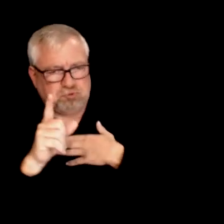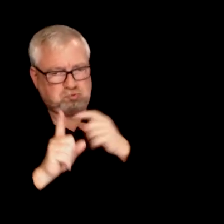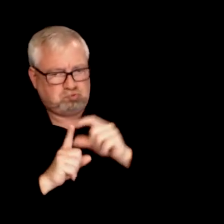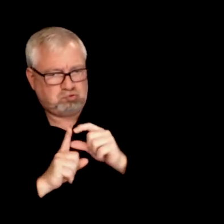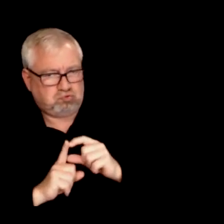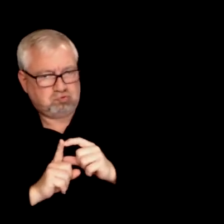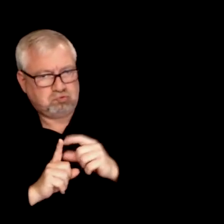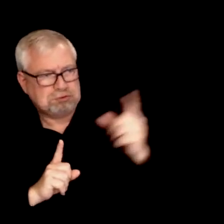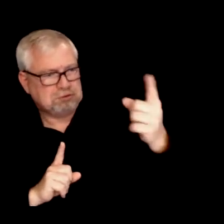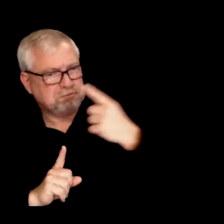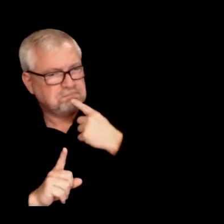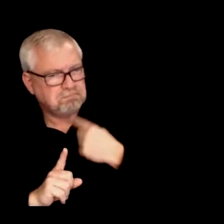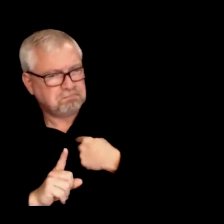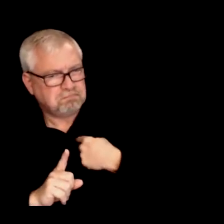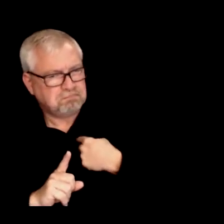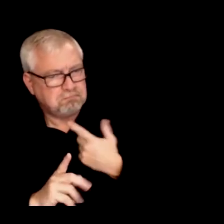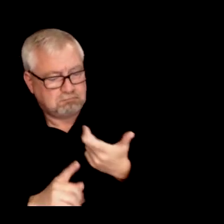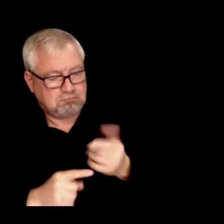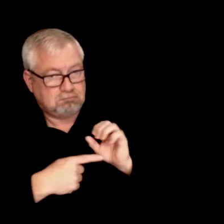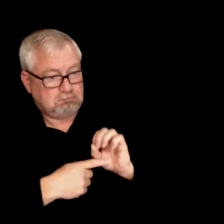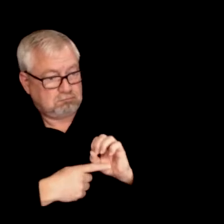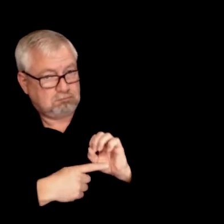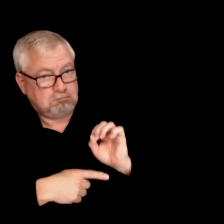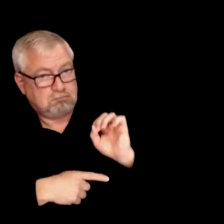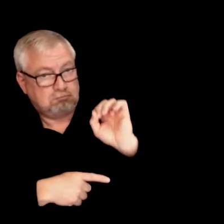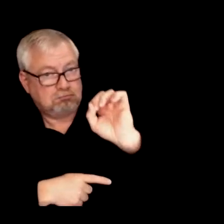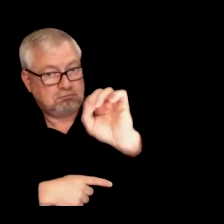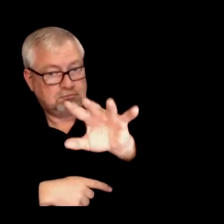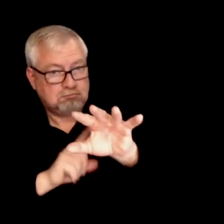shipping glitch with Moderna? What happened?